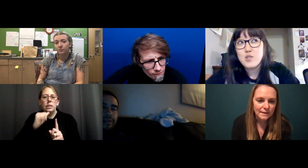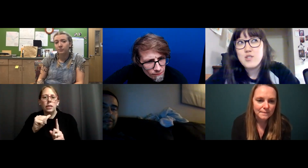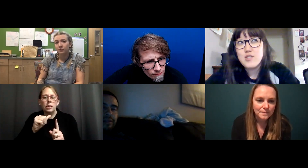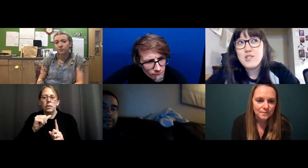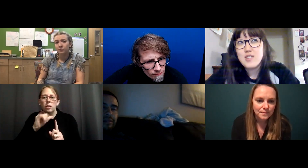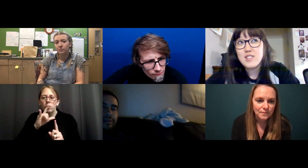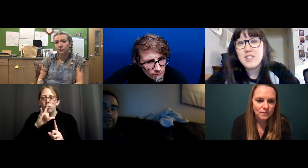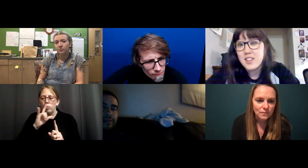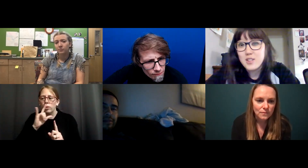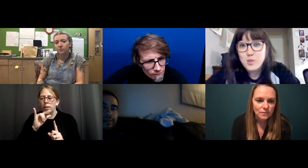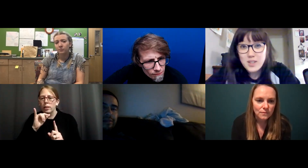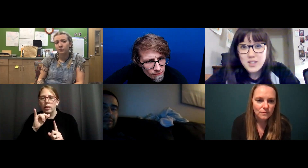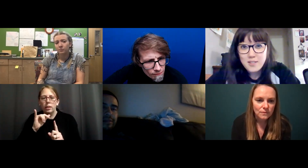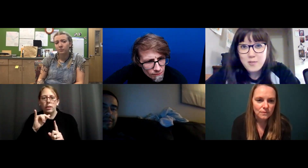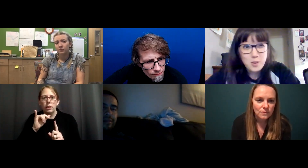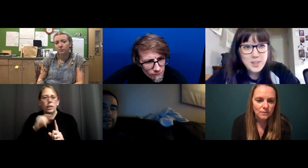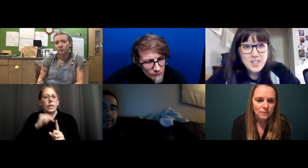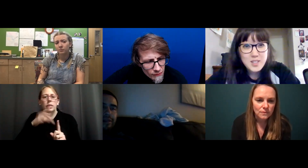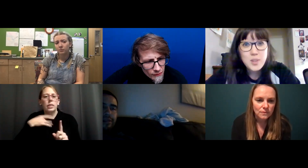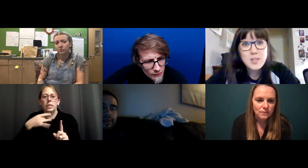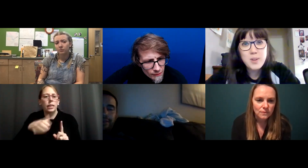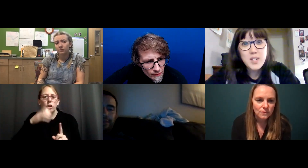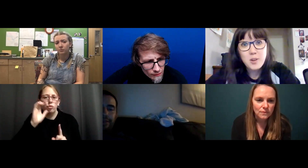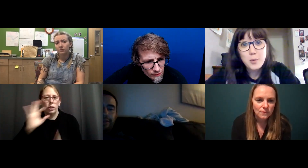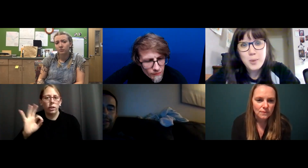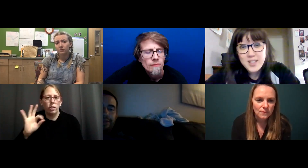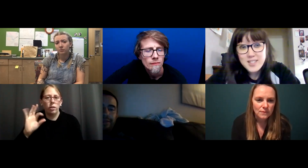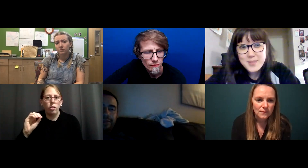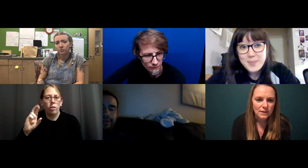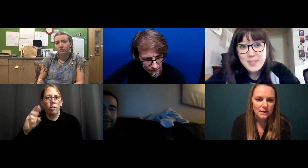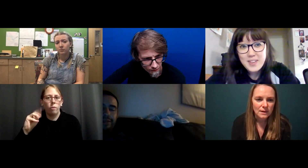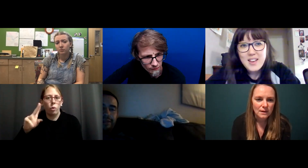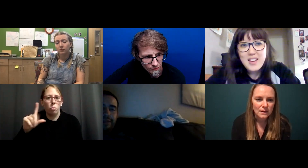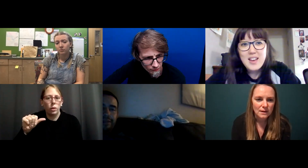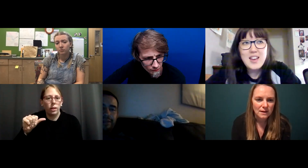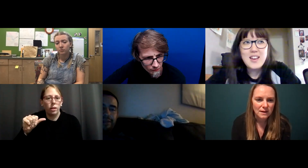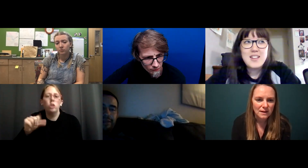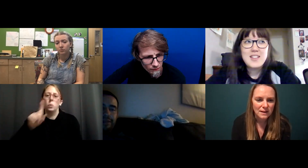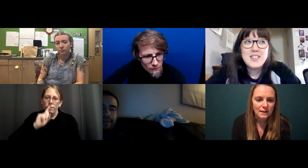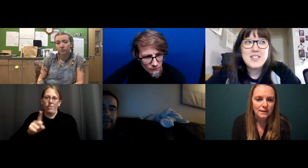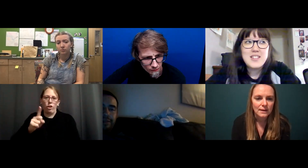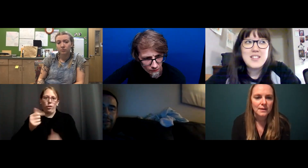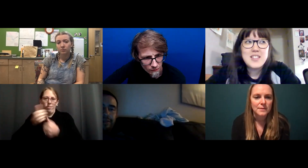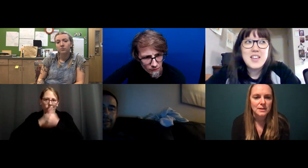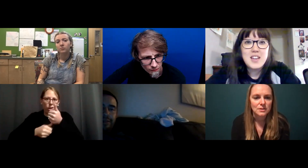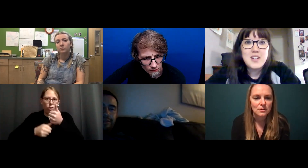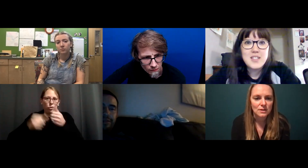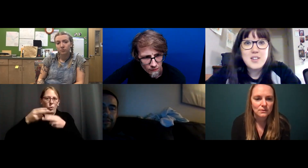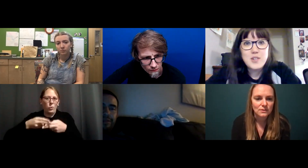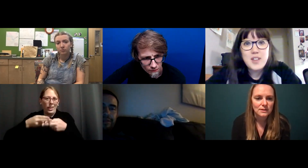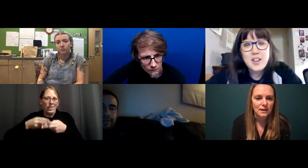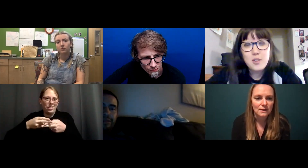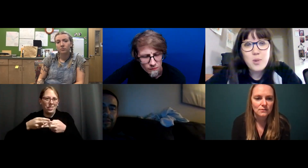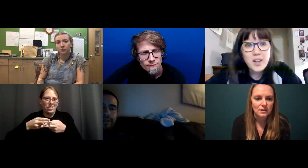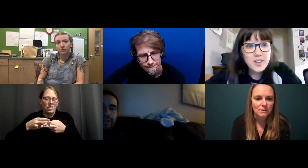really like drinking formula, so he's pretty underweight. And the daycare